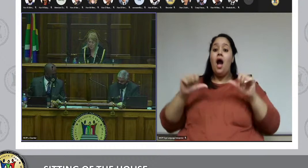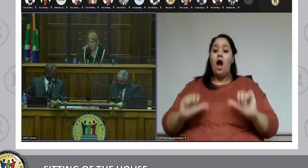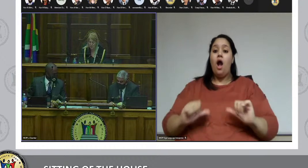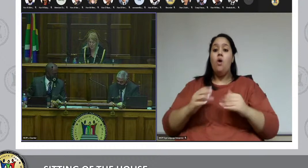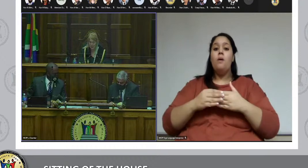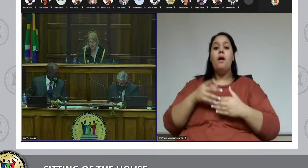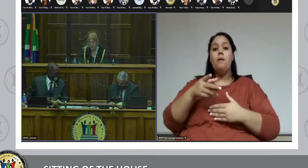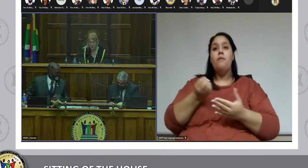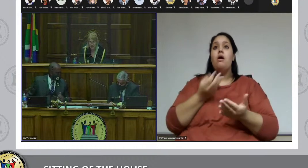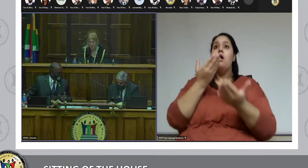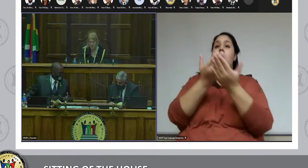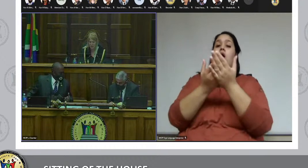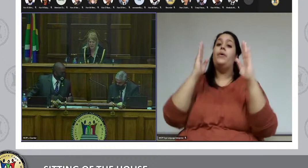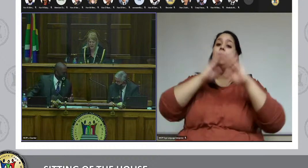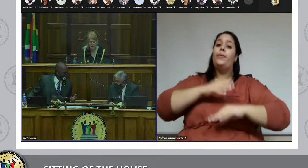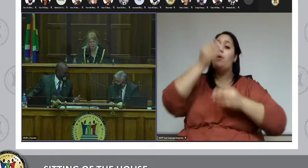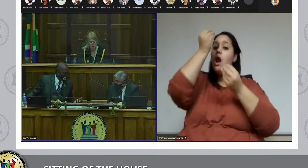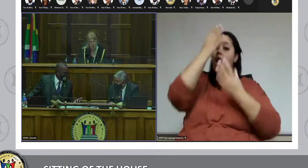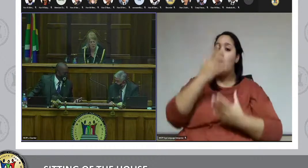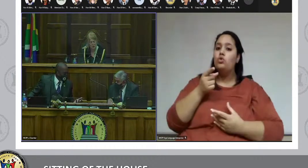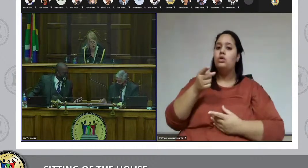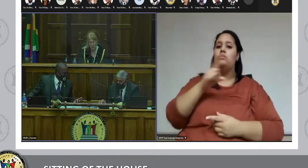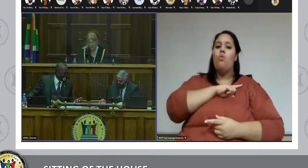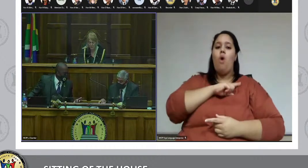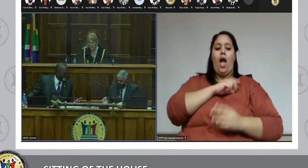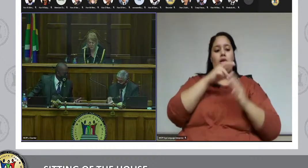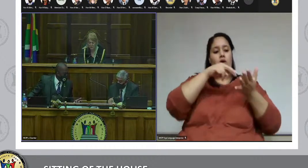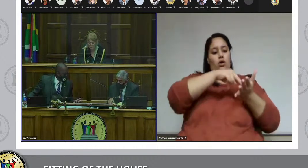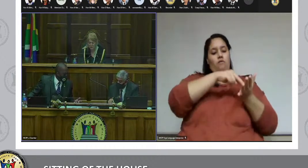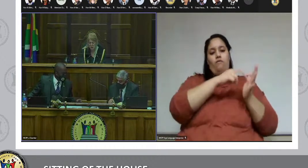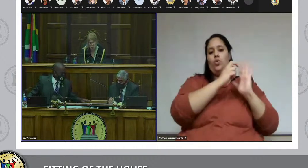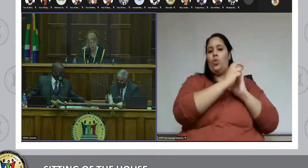to move motions without notice as per Standing Rule